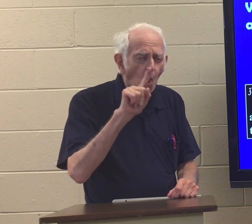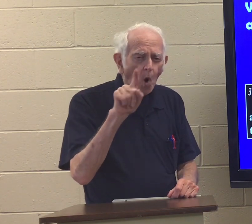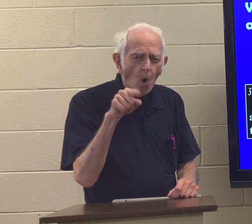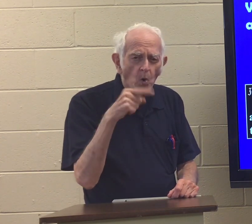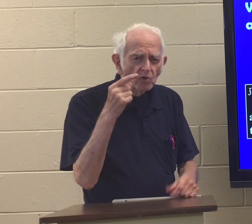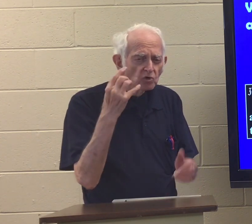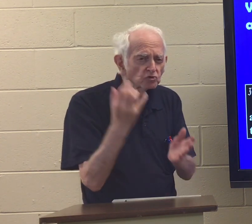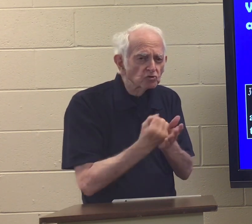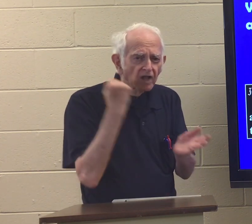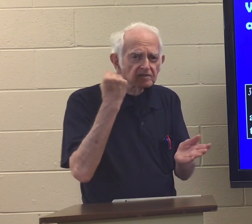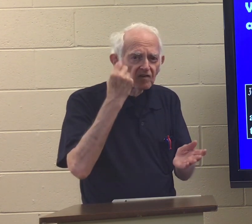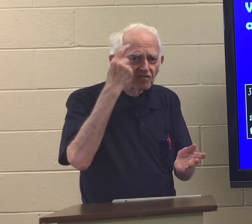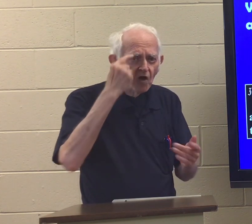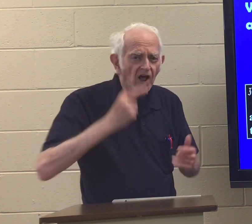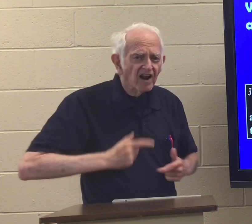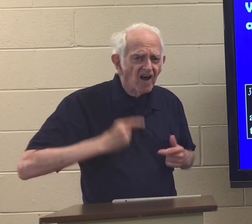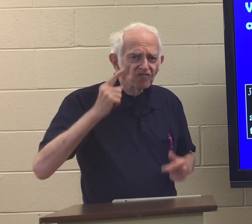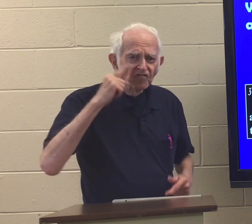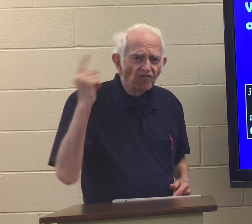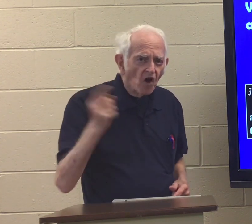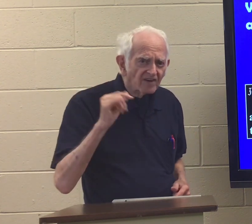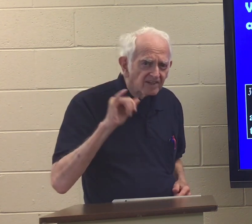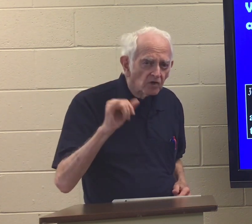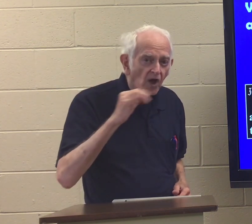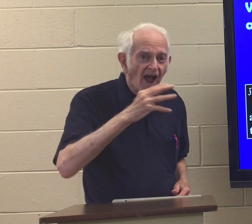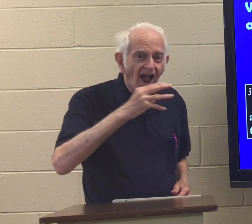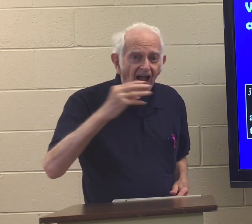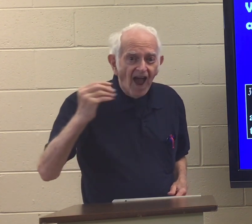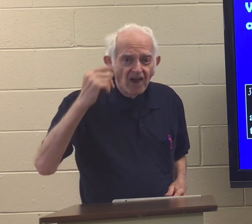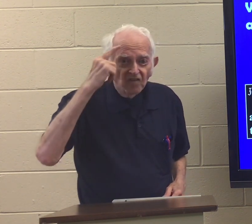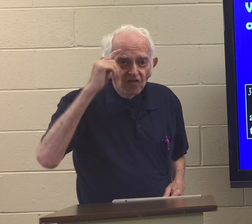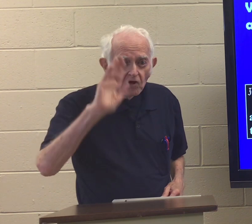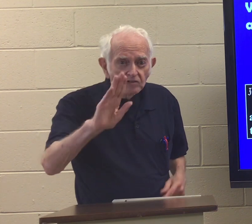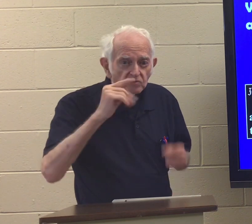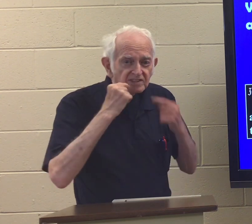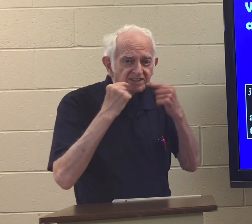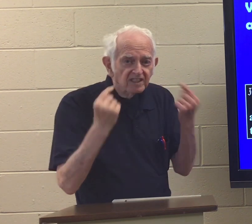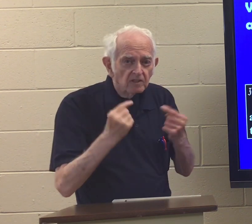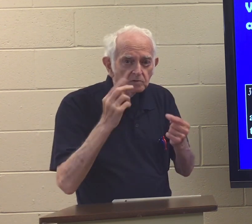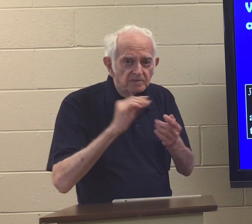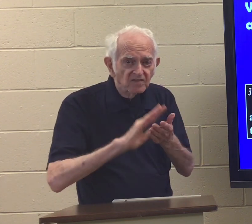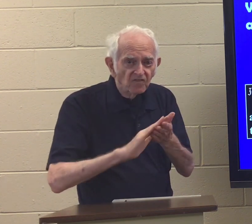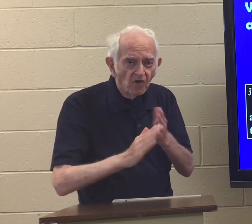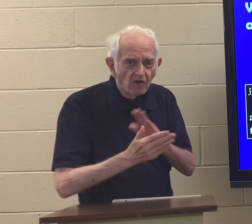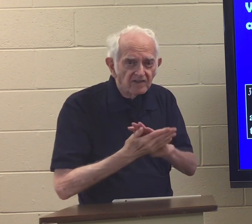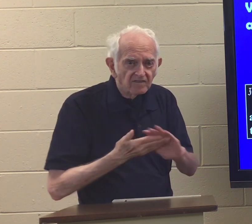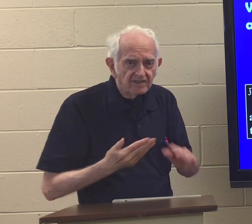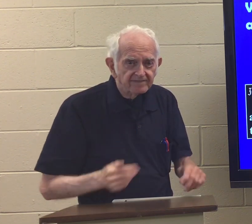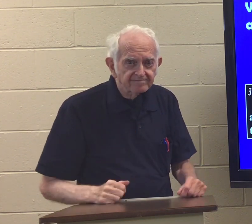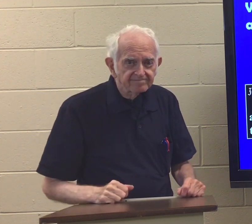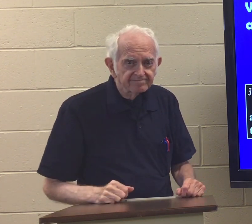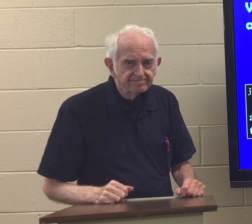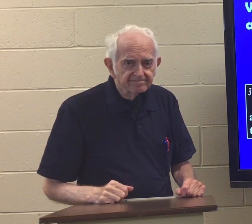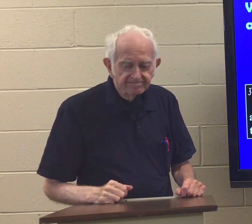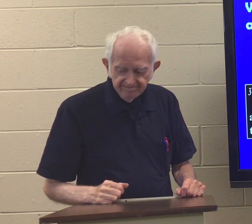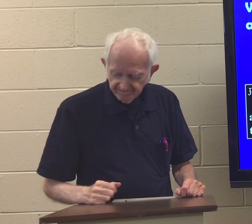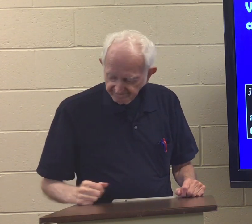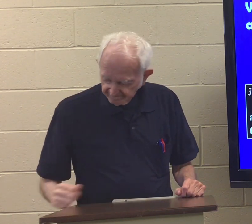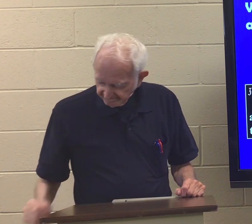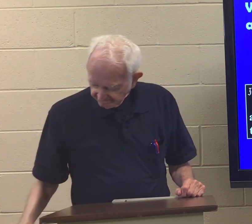your only chance for life forever and for your sins to be forgiven.